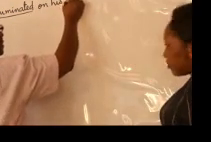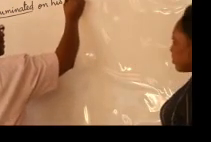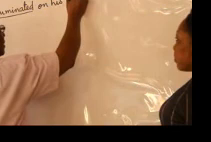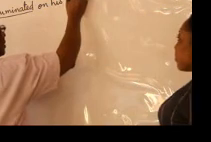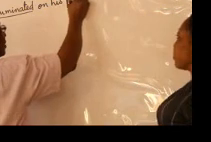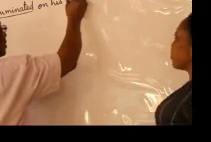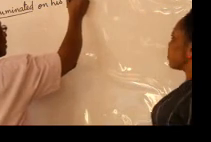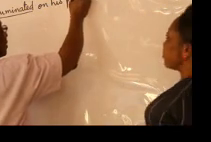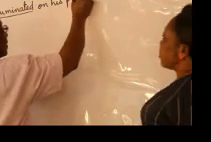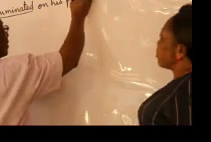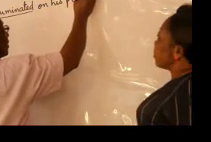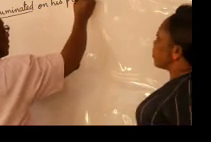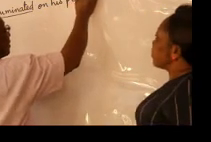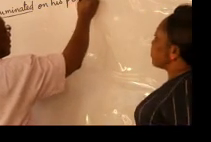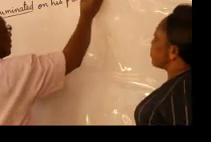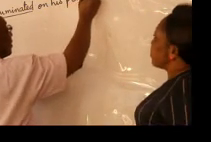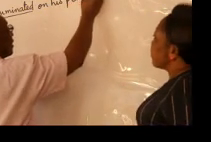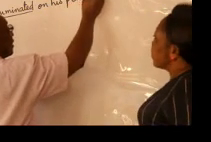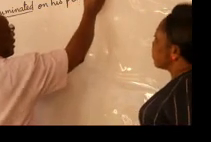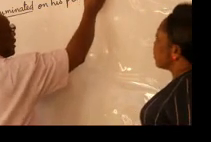personal